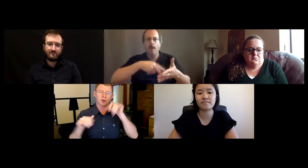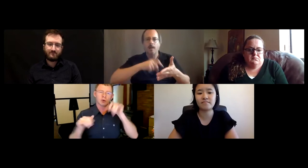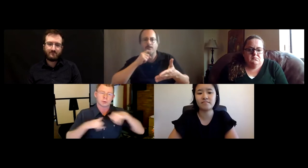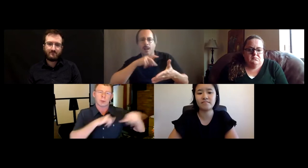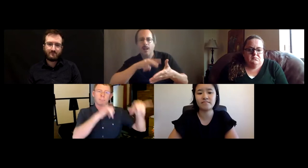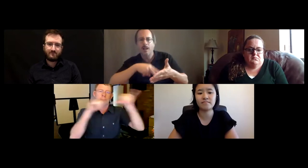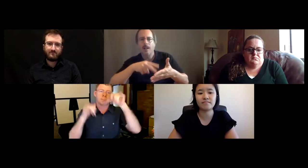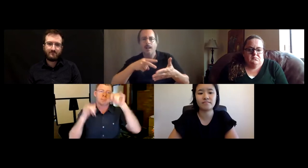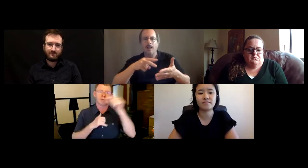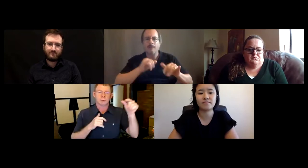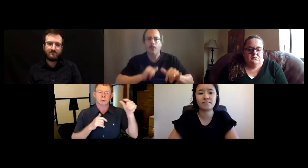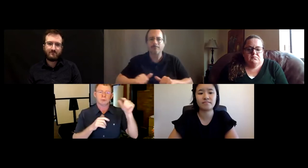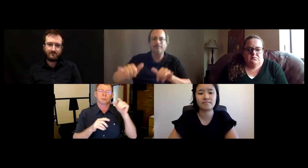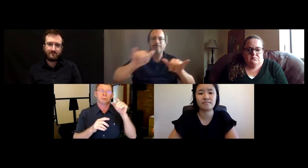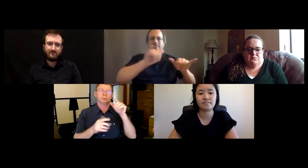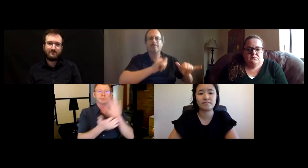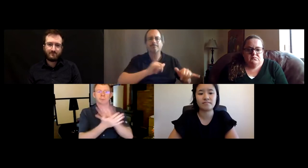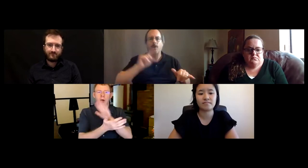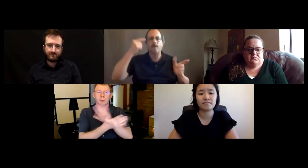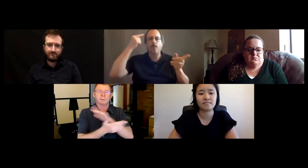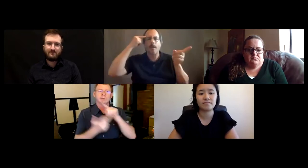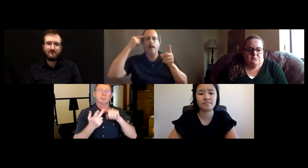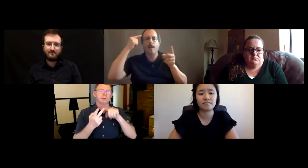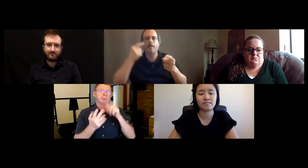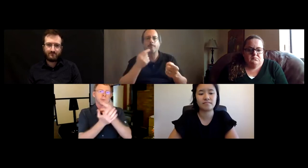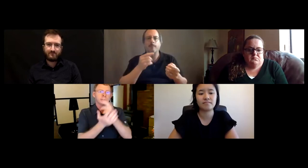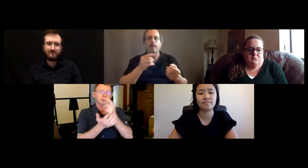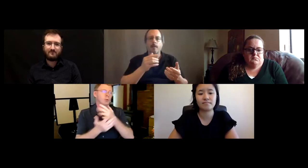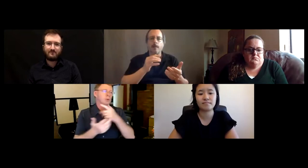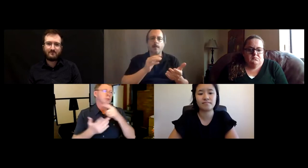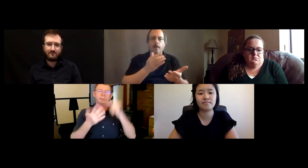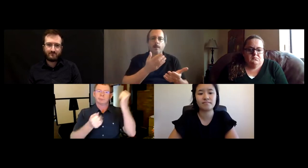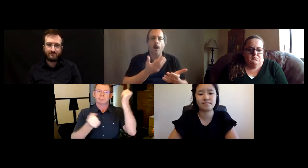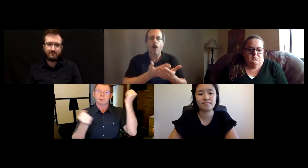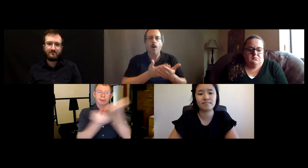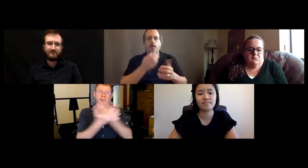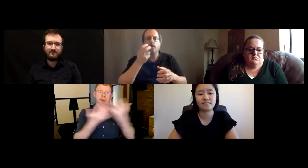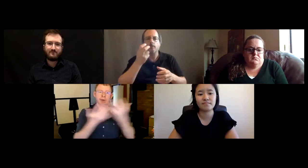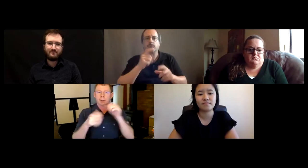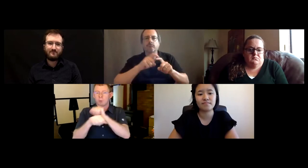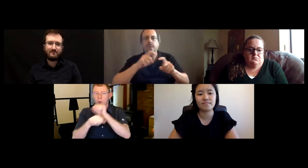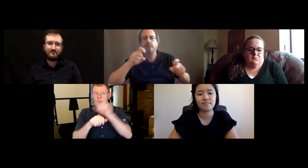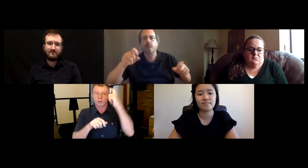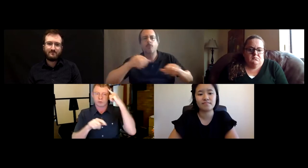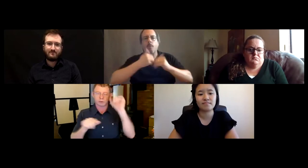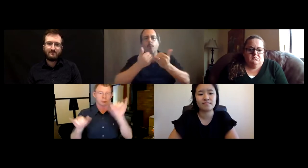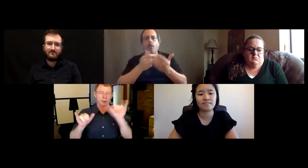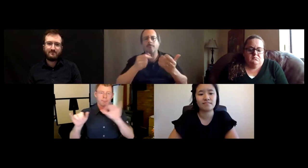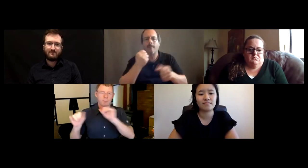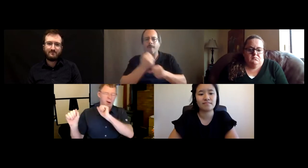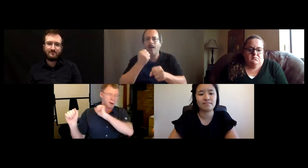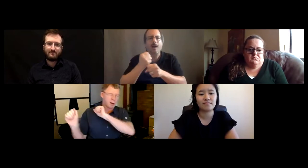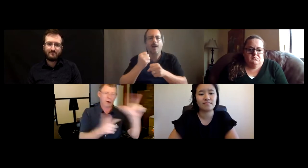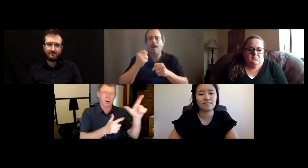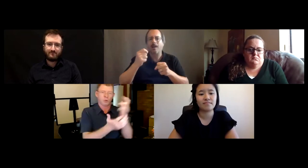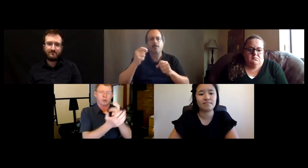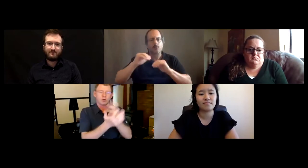When you're writing for a grade 10 to grade 12 literacy level, then you're missing a lot of individuals. And